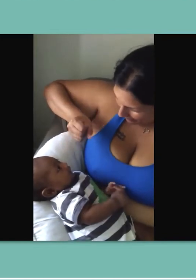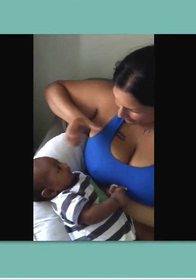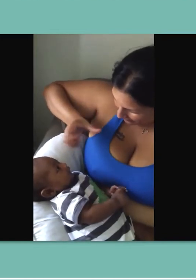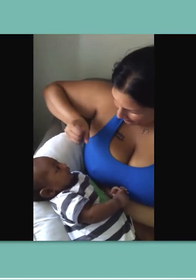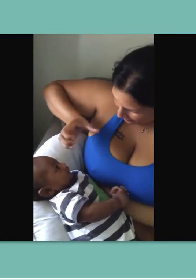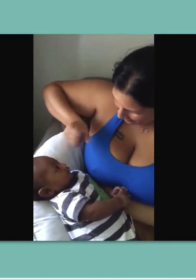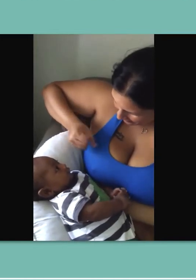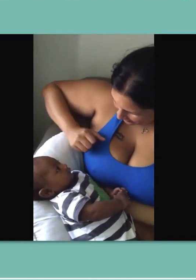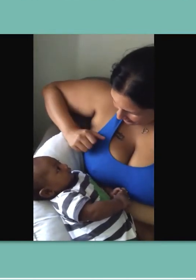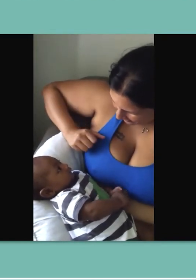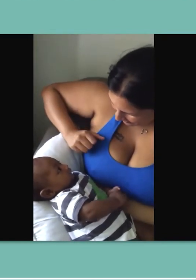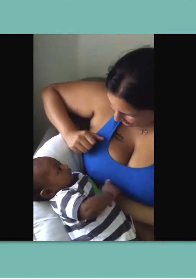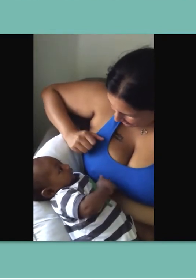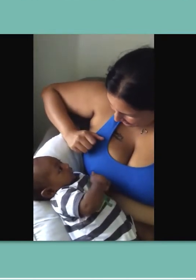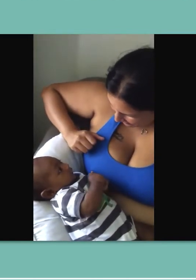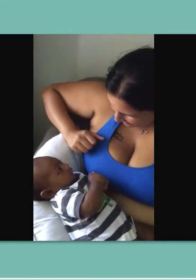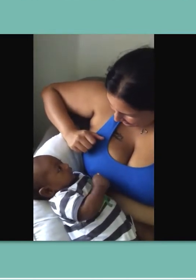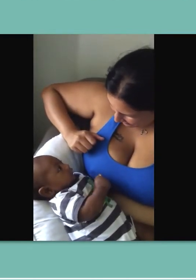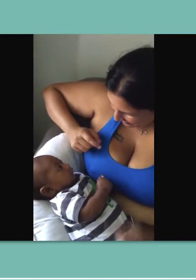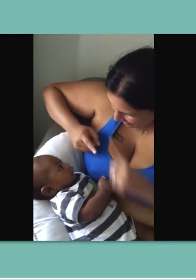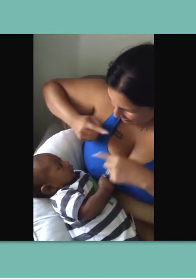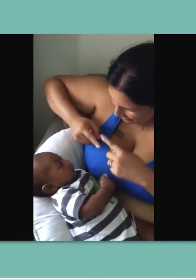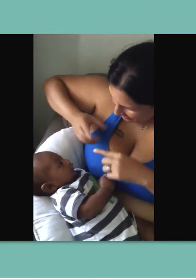So I'll give you the cue when the excitement comes.